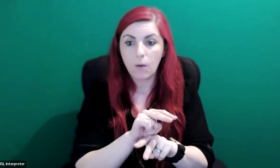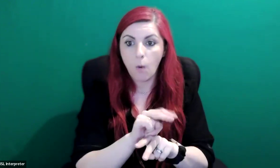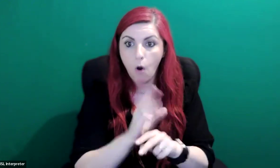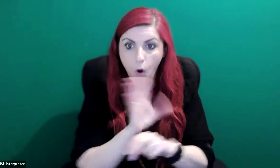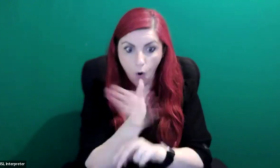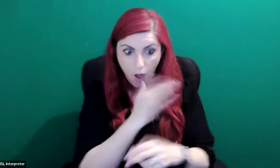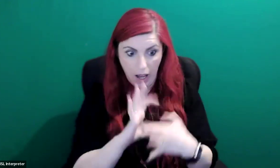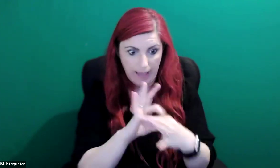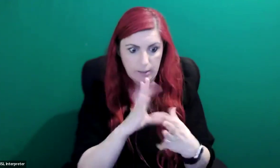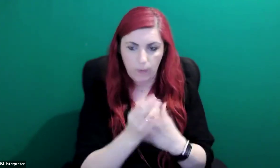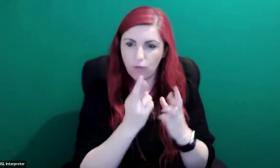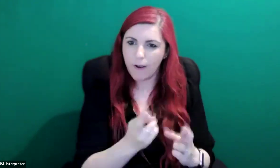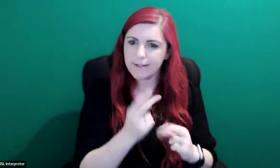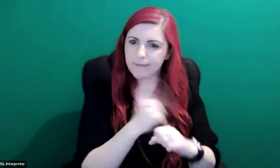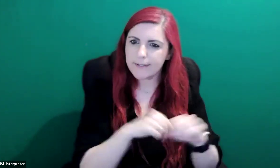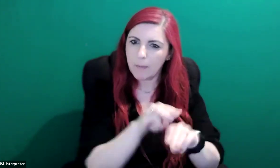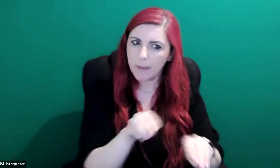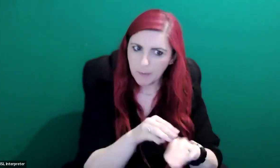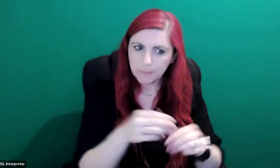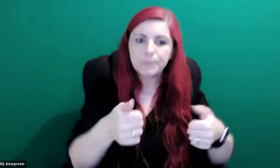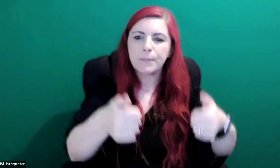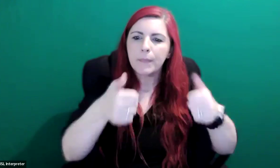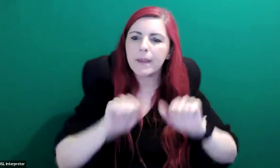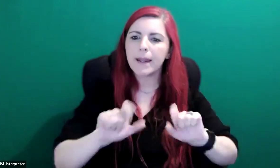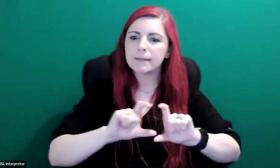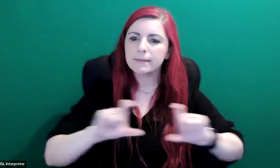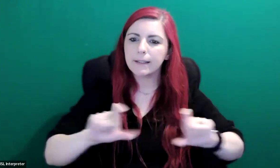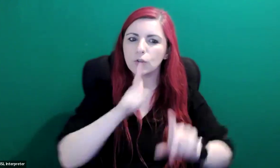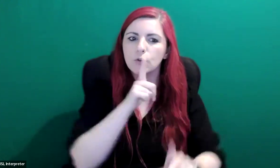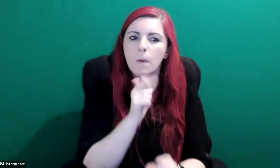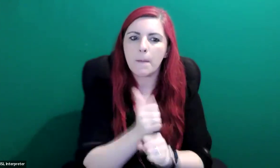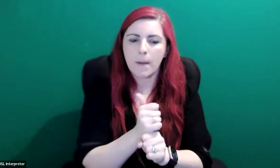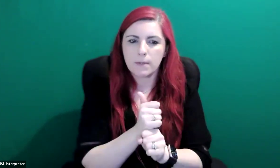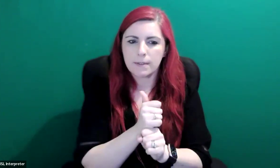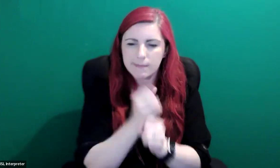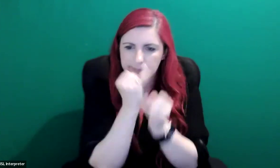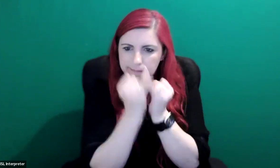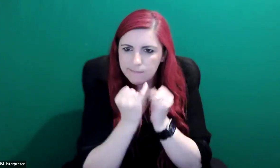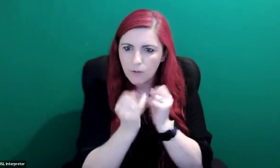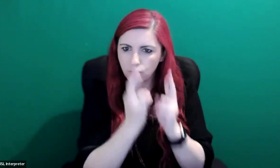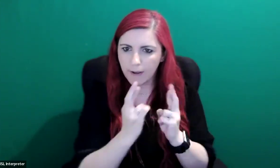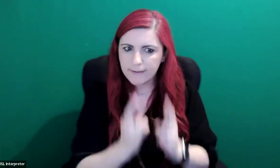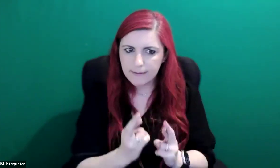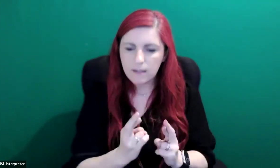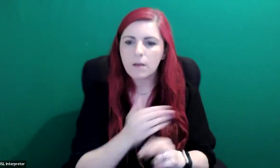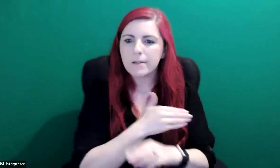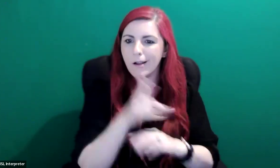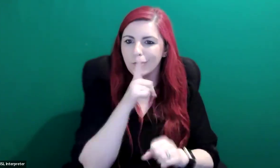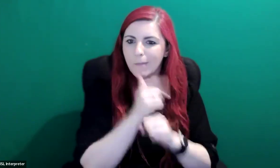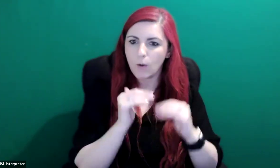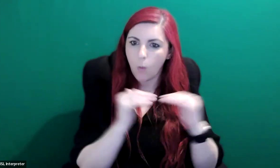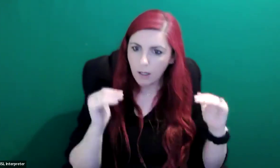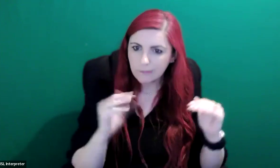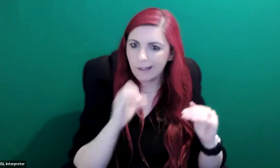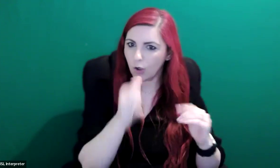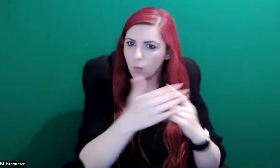disabled people. The next part of the convention goes into specific rights. So it starts with equality and